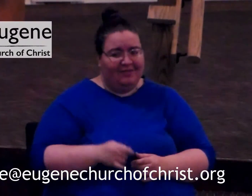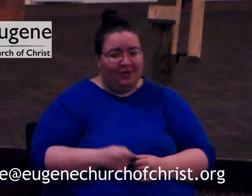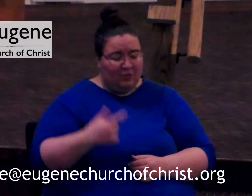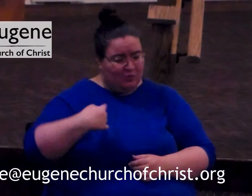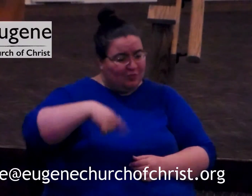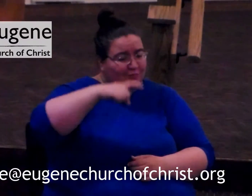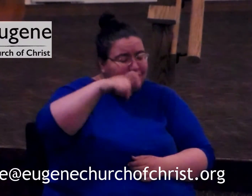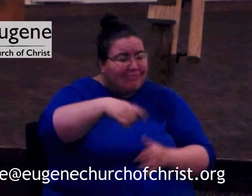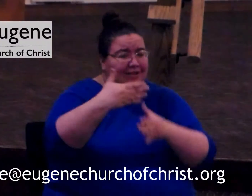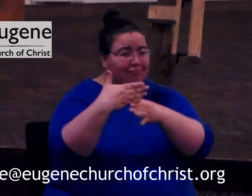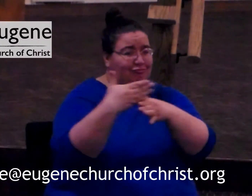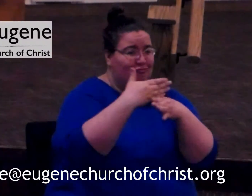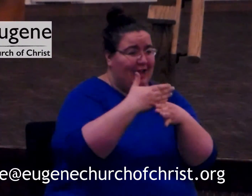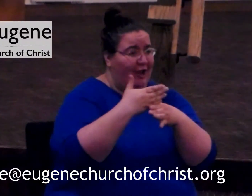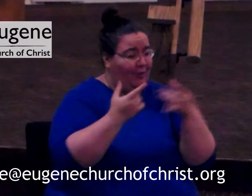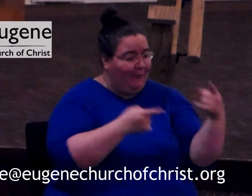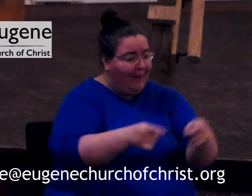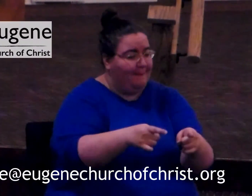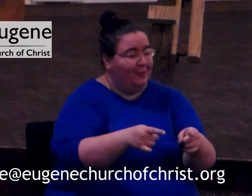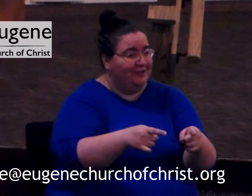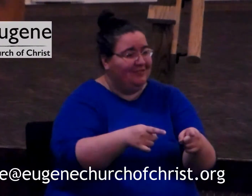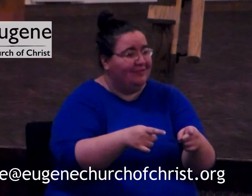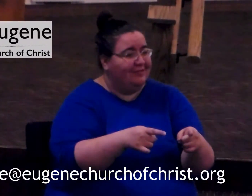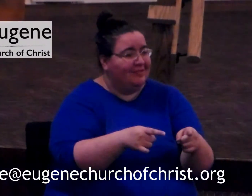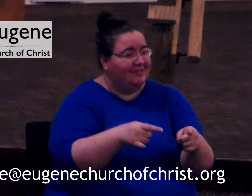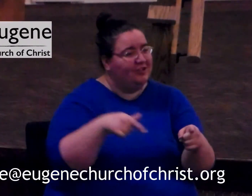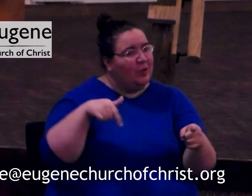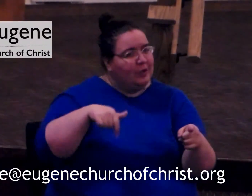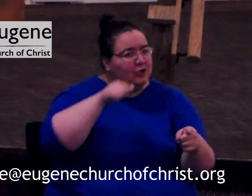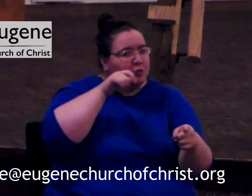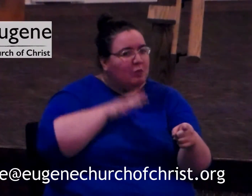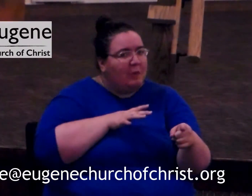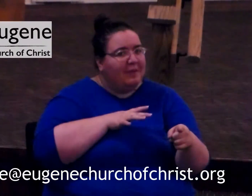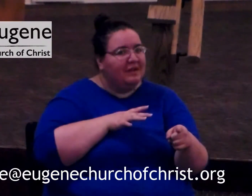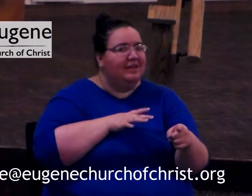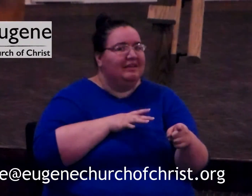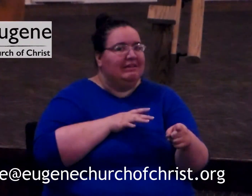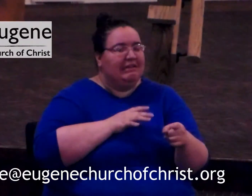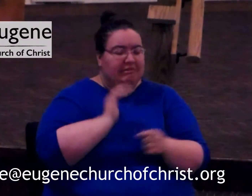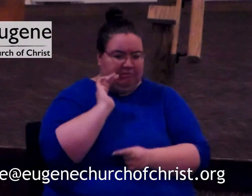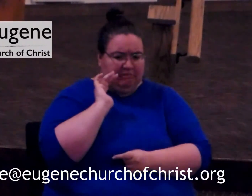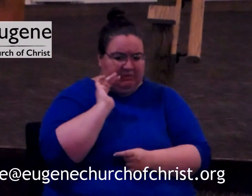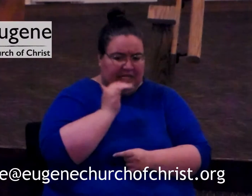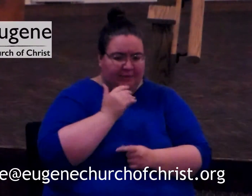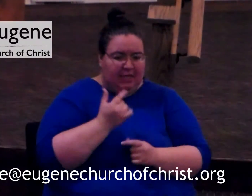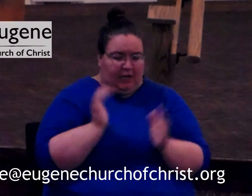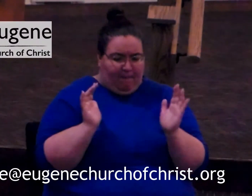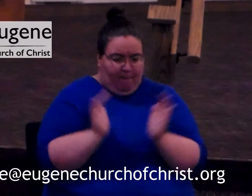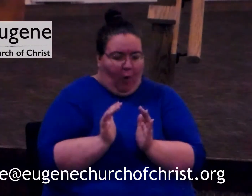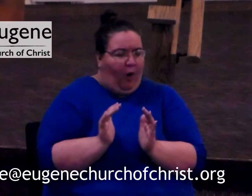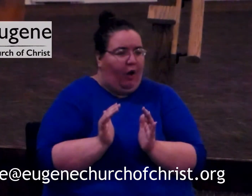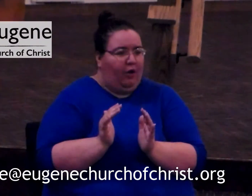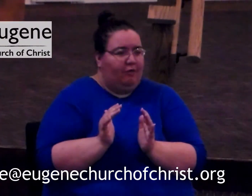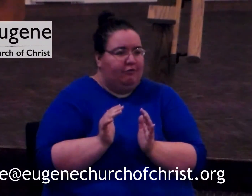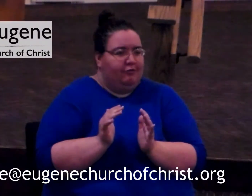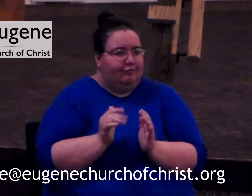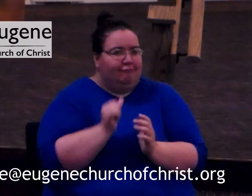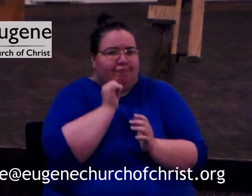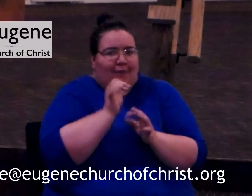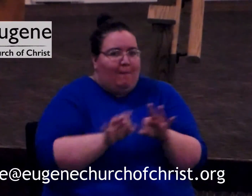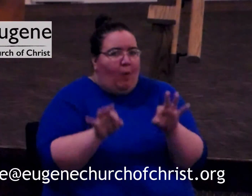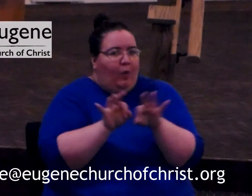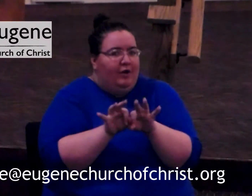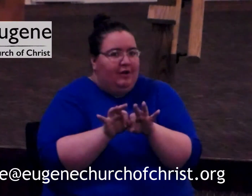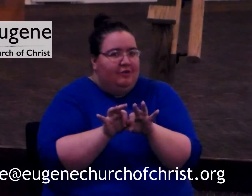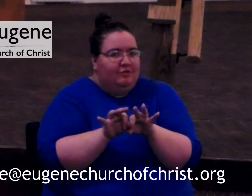shared. And so this woman, who seems small in the grand scheme of things, who has taken a year's worth of